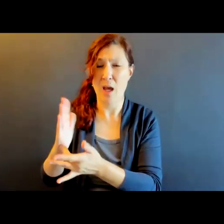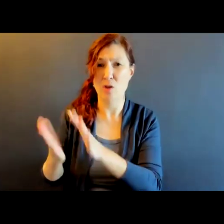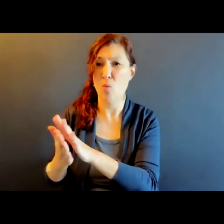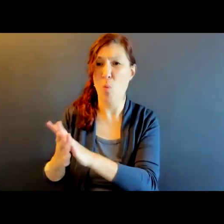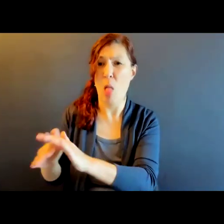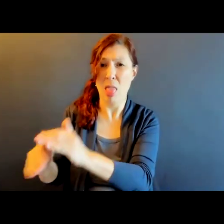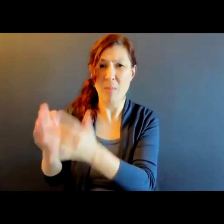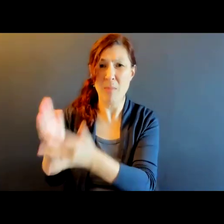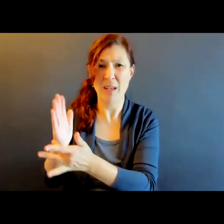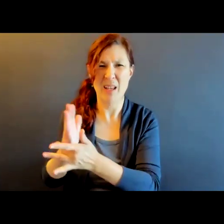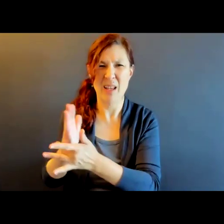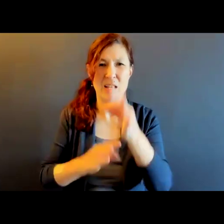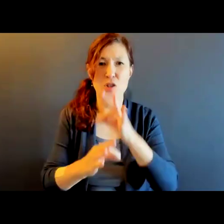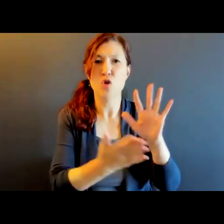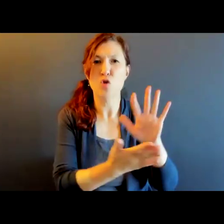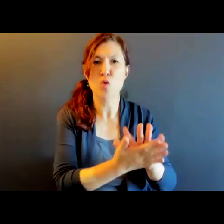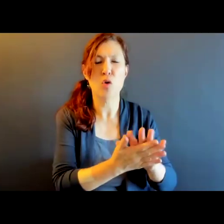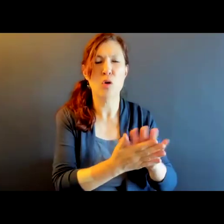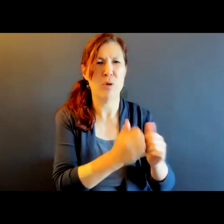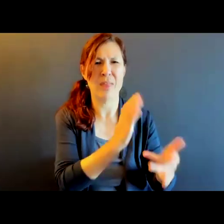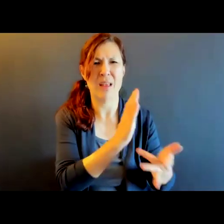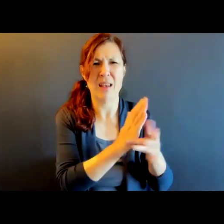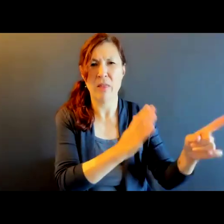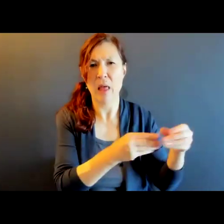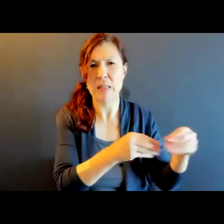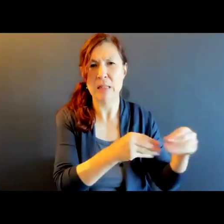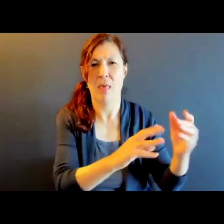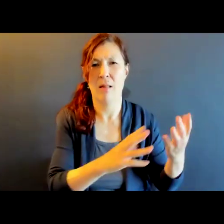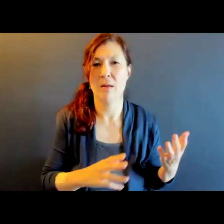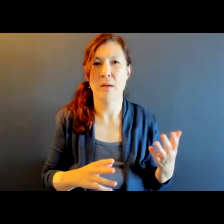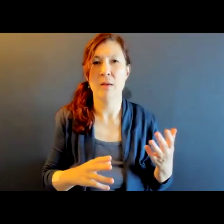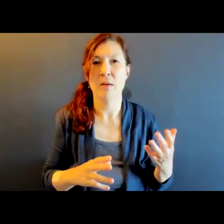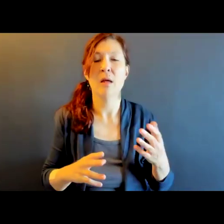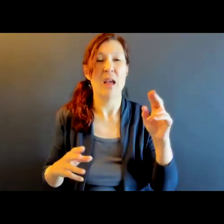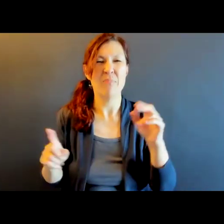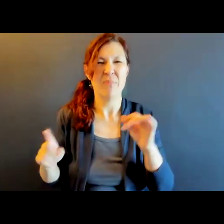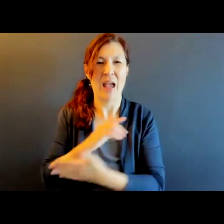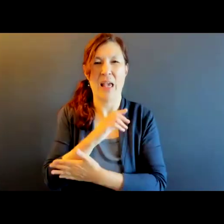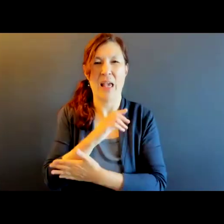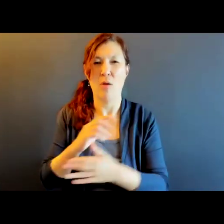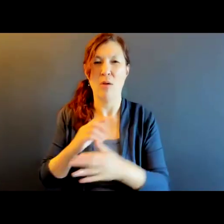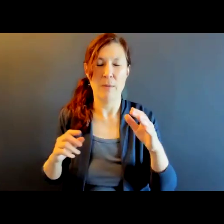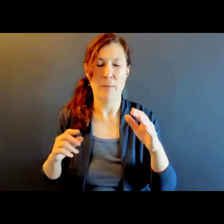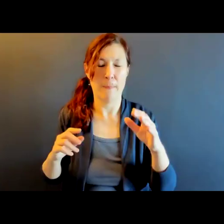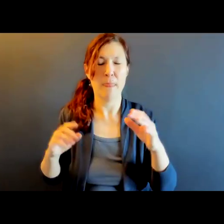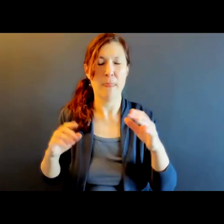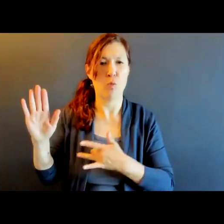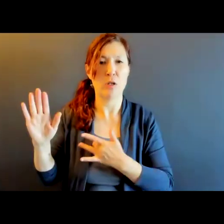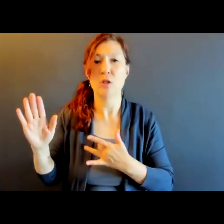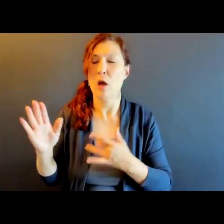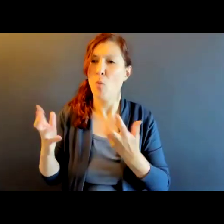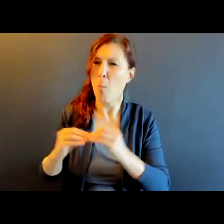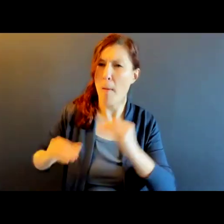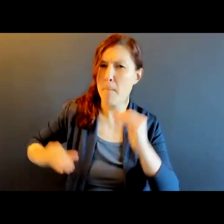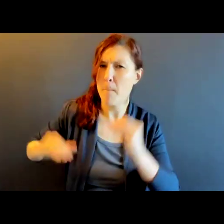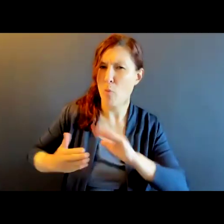tech they promote? I will now read the Burke County resolution. We would like to encourage the district to think about how there can be a more balanced approach